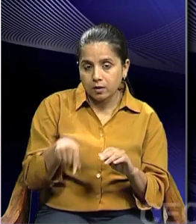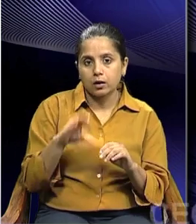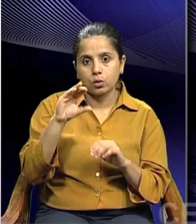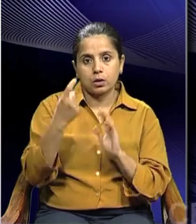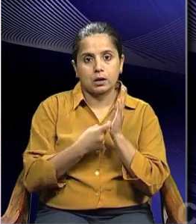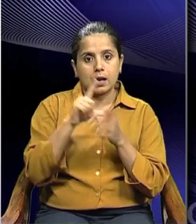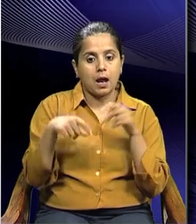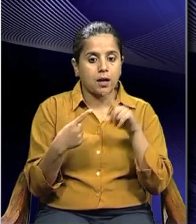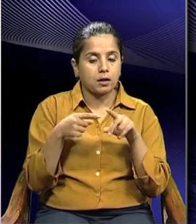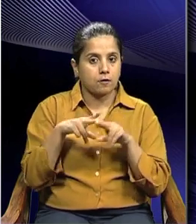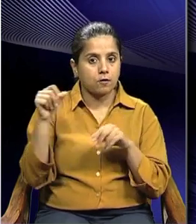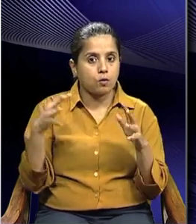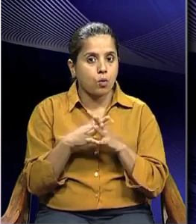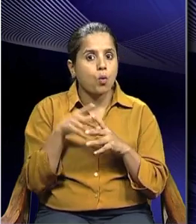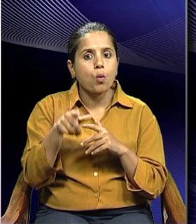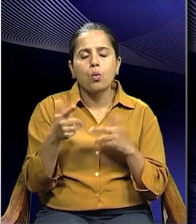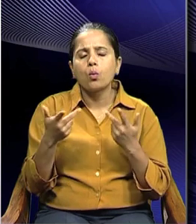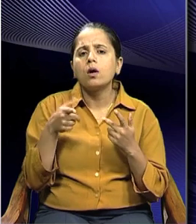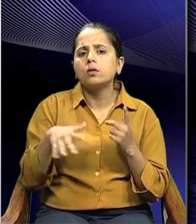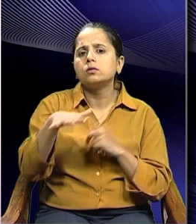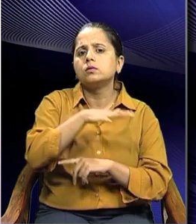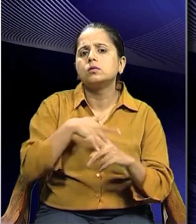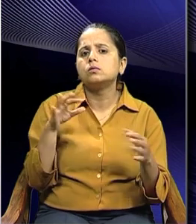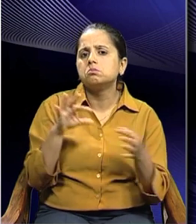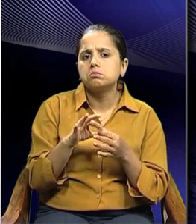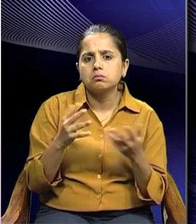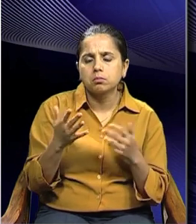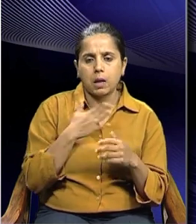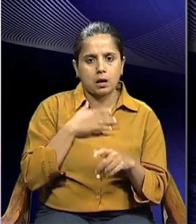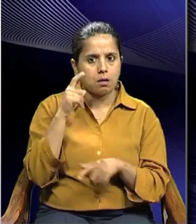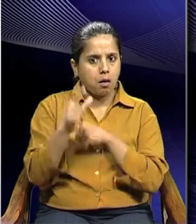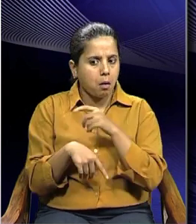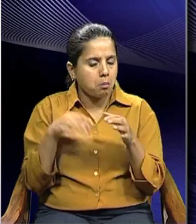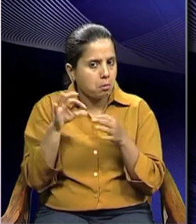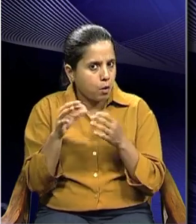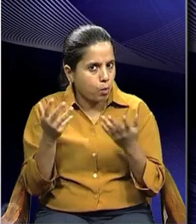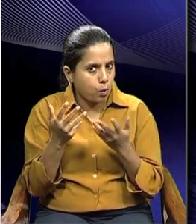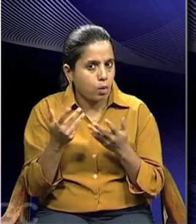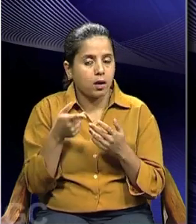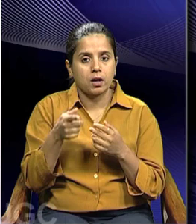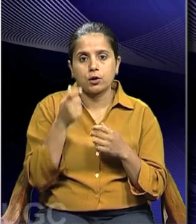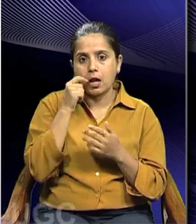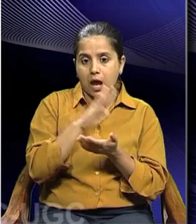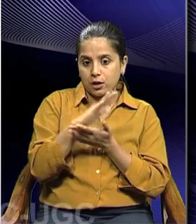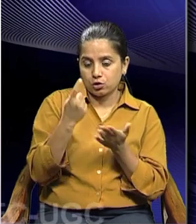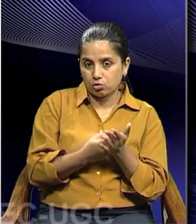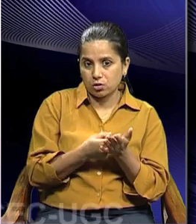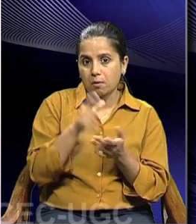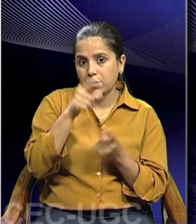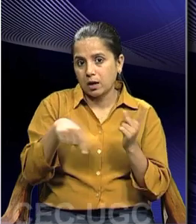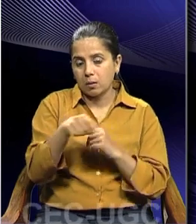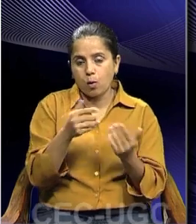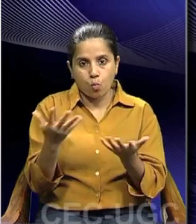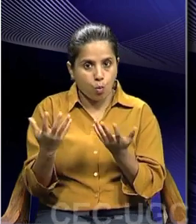flows, what is the situation of that with regard to my company, and human resources availability, because